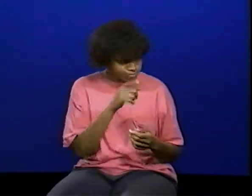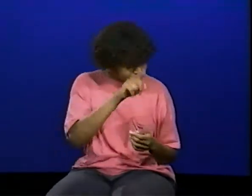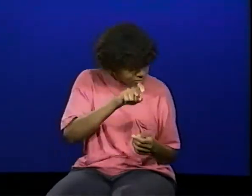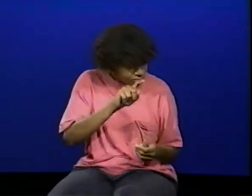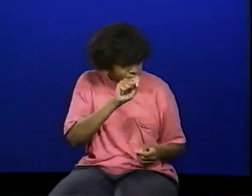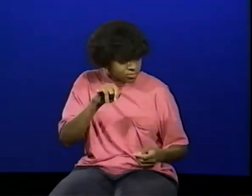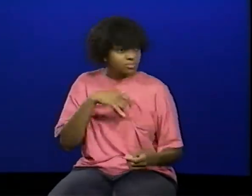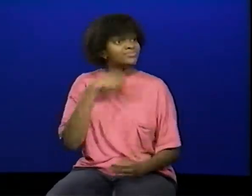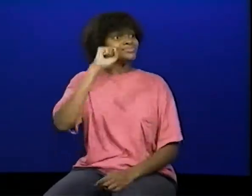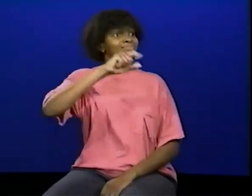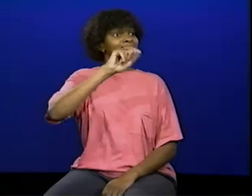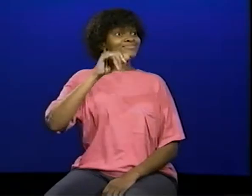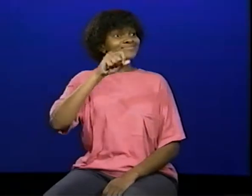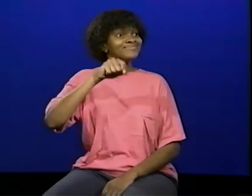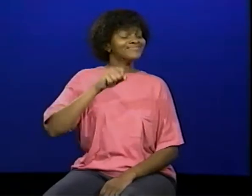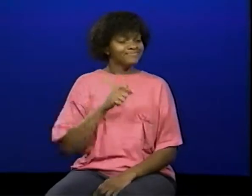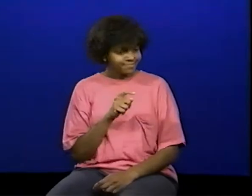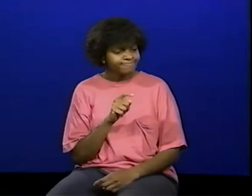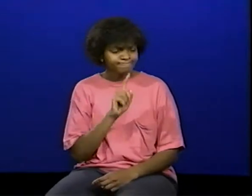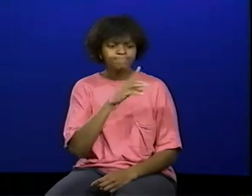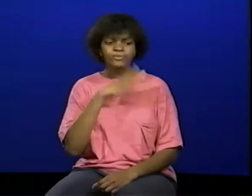Another person came by, and I told her my name was